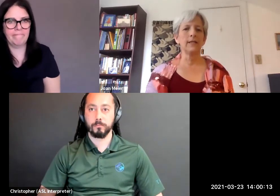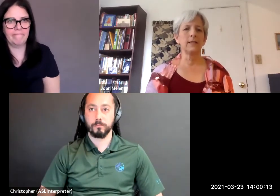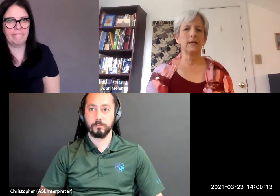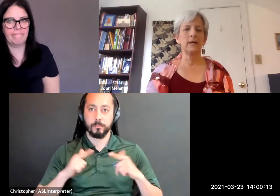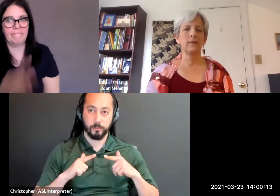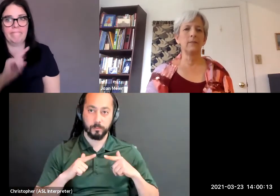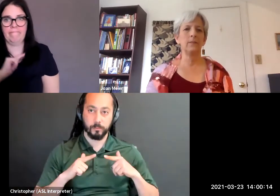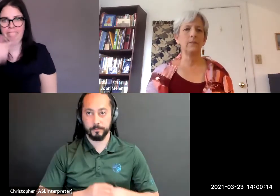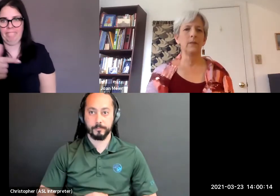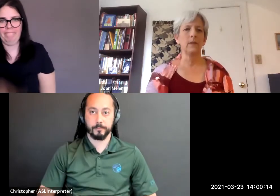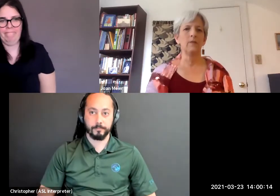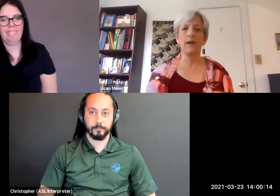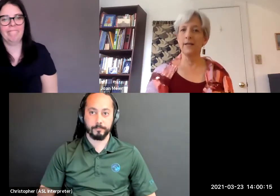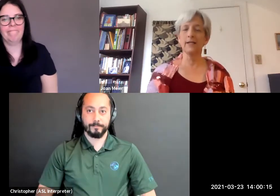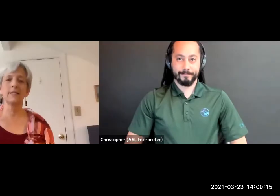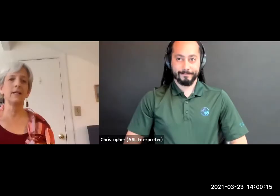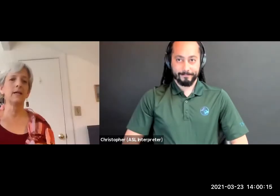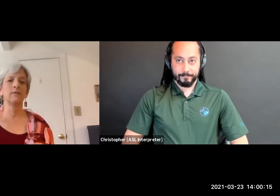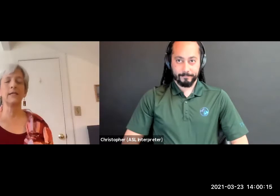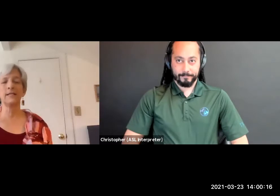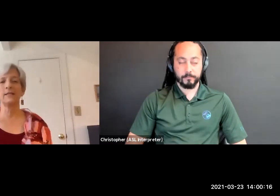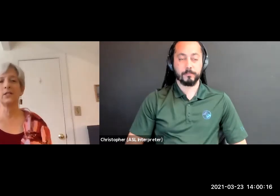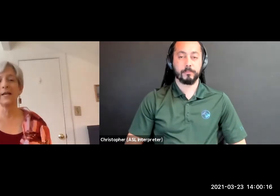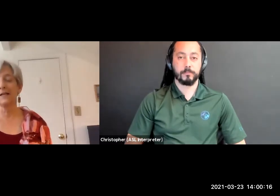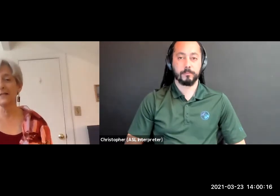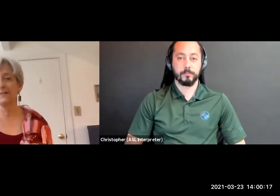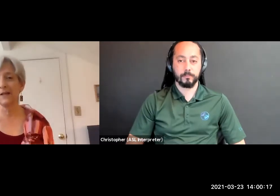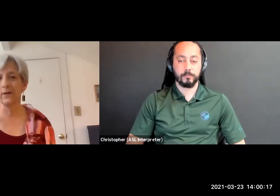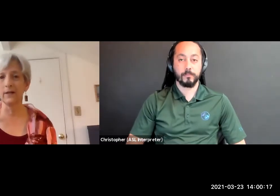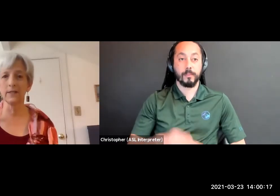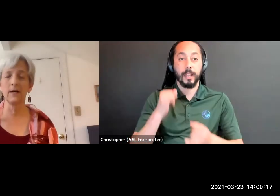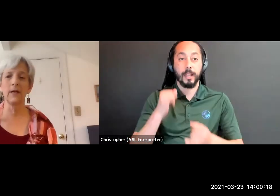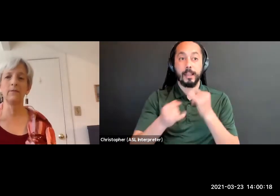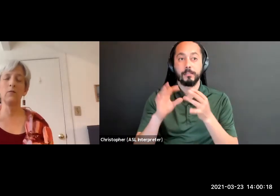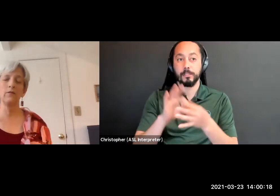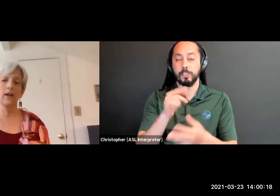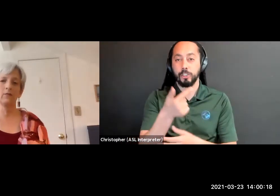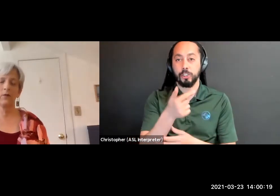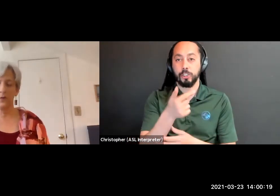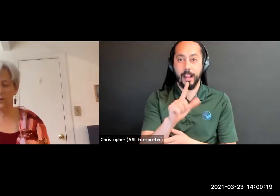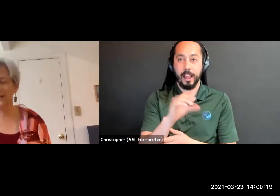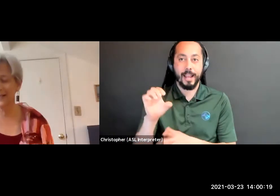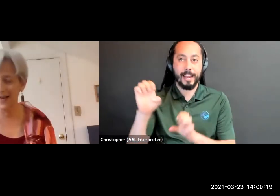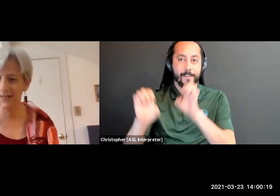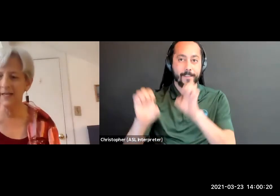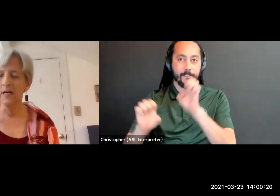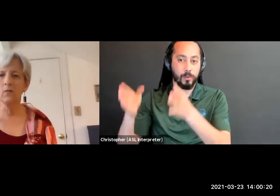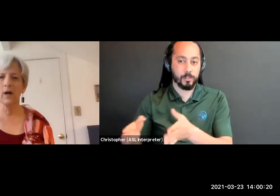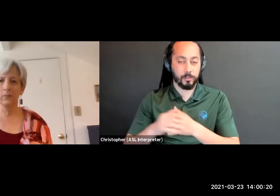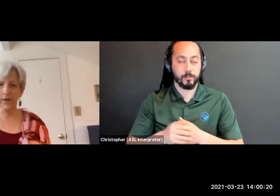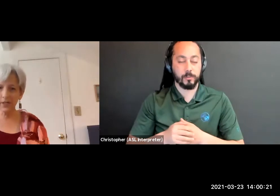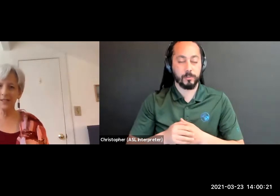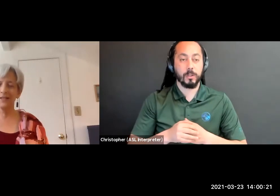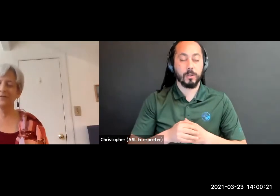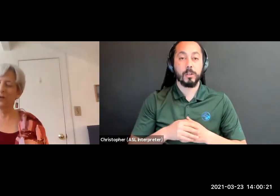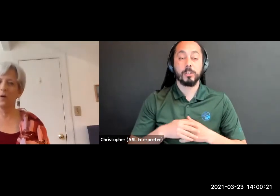One last finding is relates to GALs and evaluators. And what we found, we wanted to test what